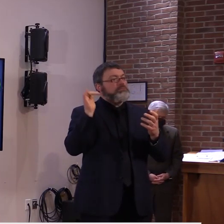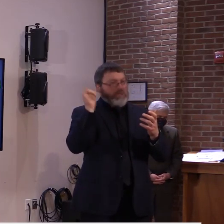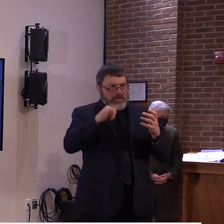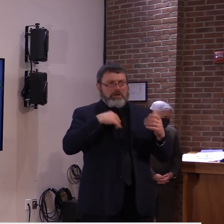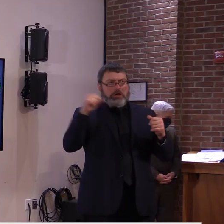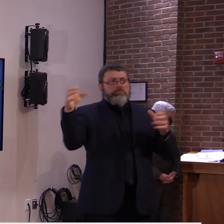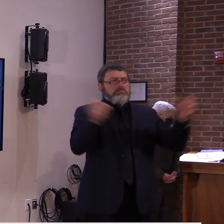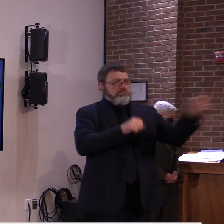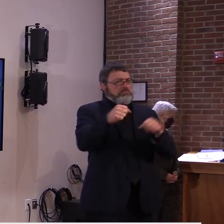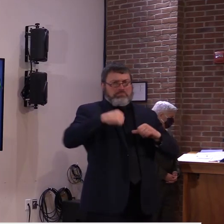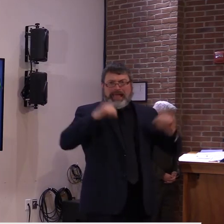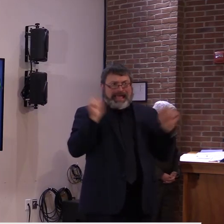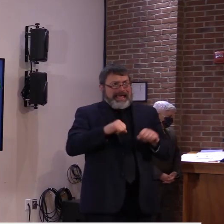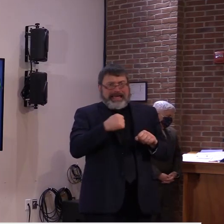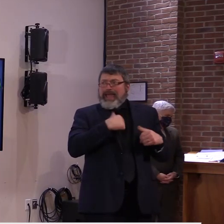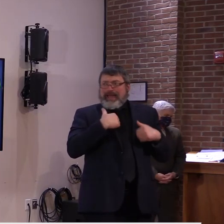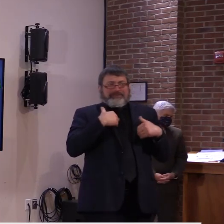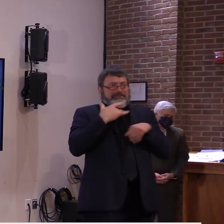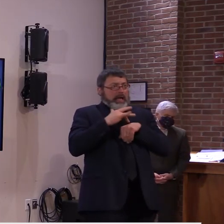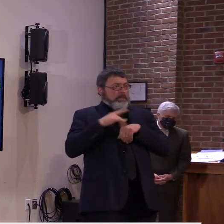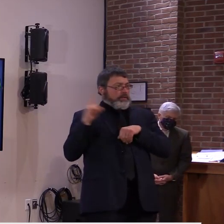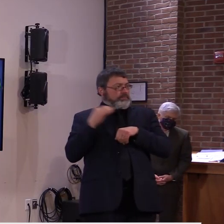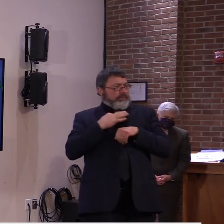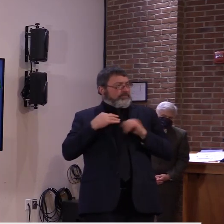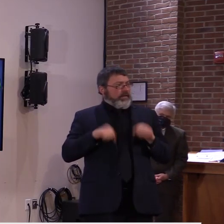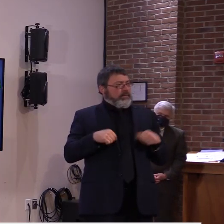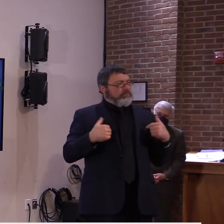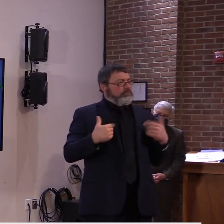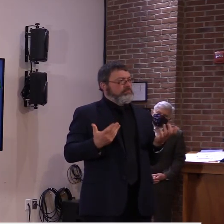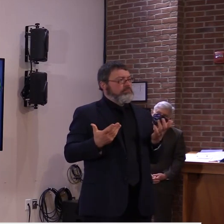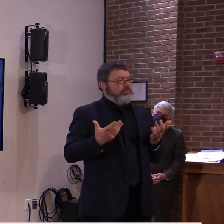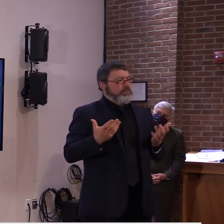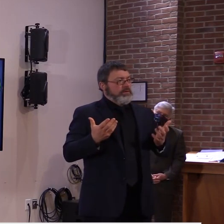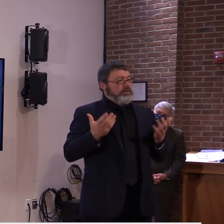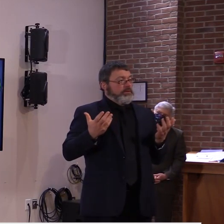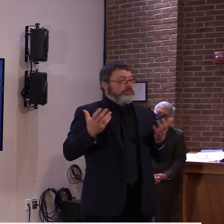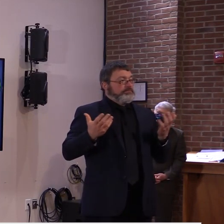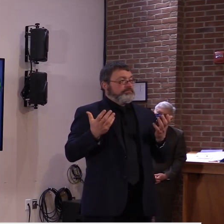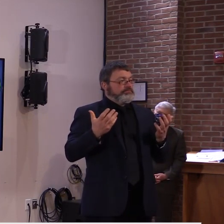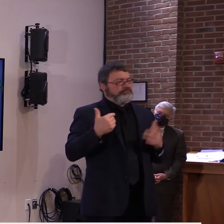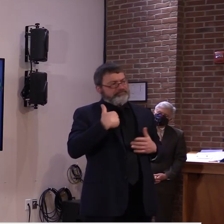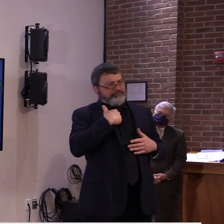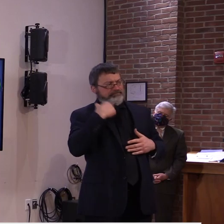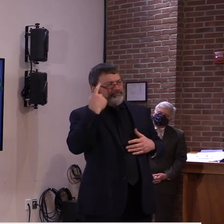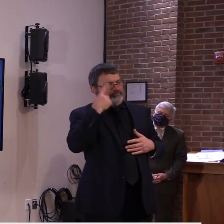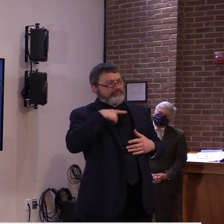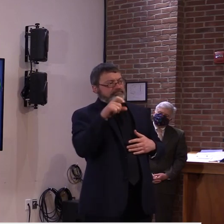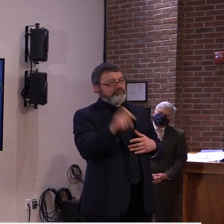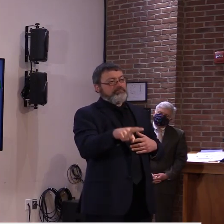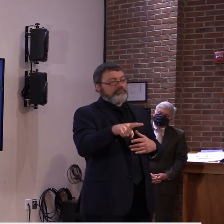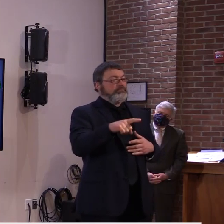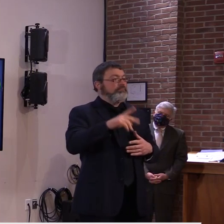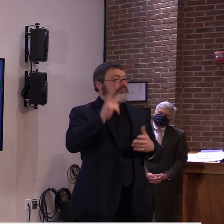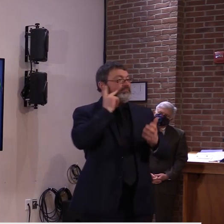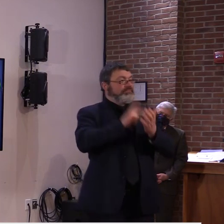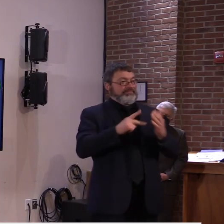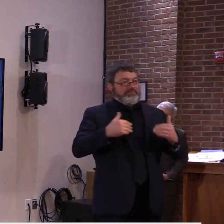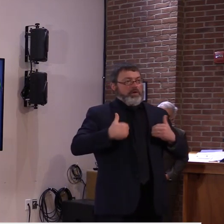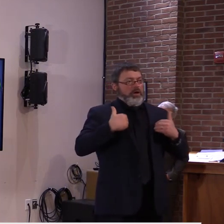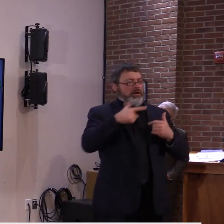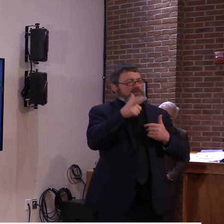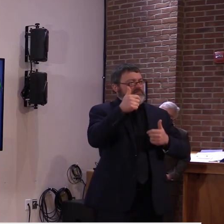utilize numerous employees from throughout the administration to help backfill, but we had to go outside of